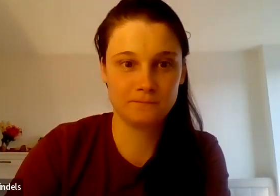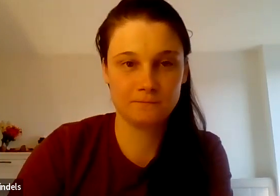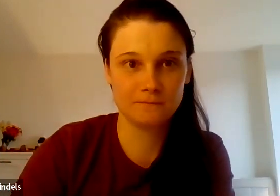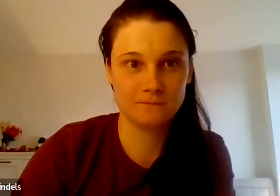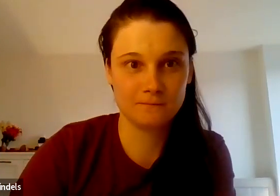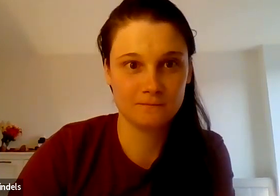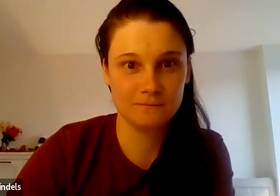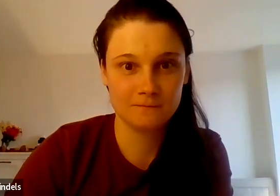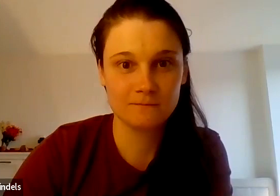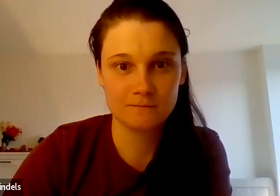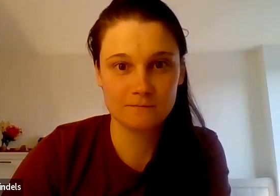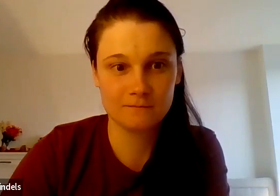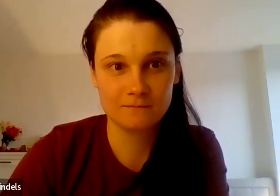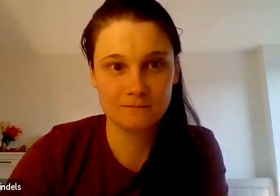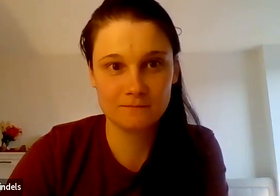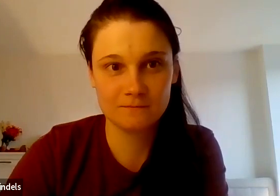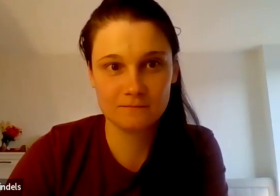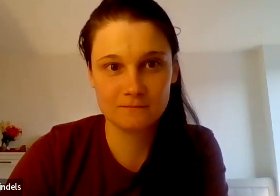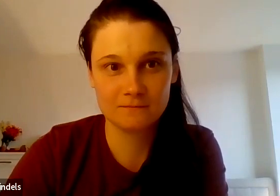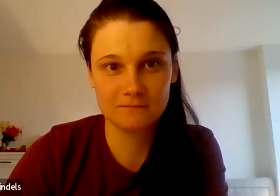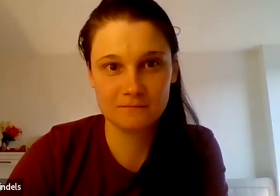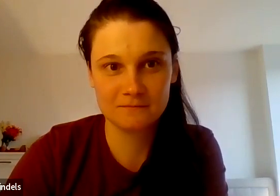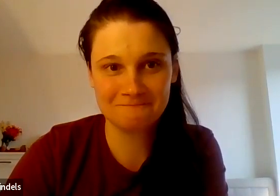easier to spell. You might want to do that for work, just for fingerspell.